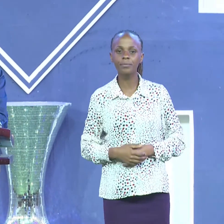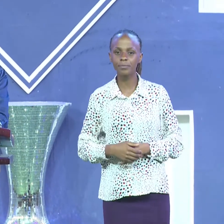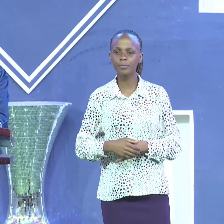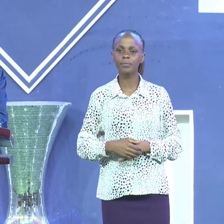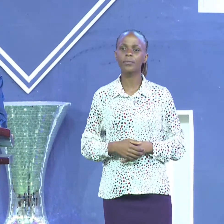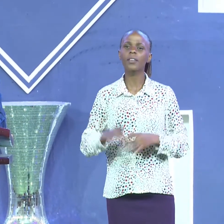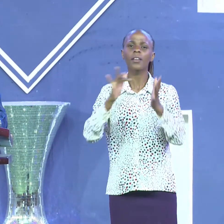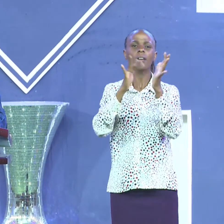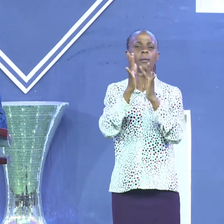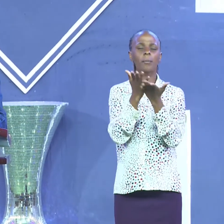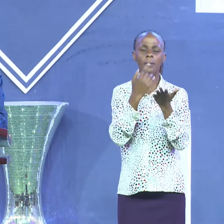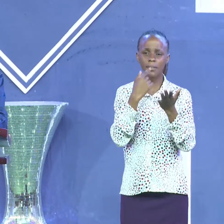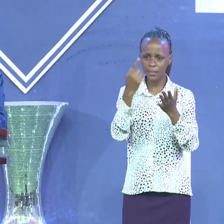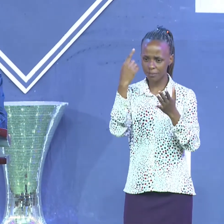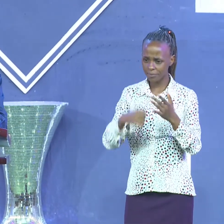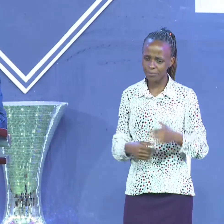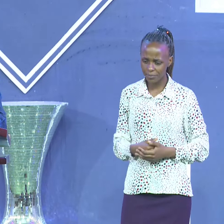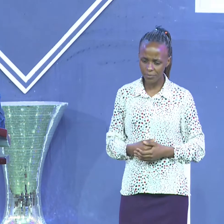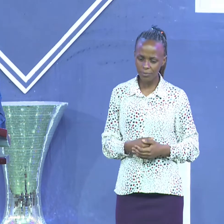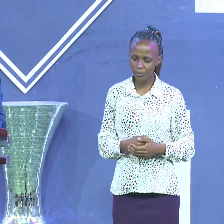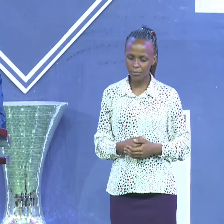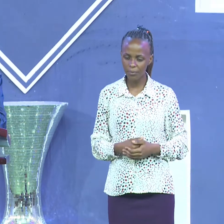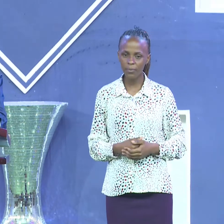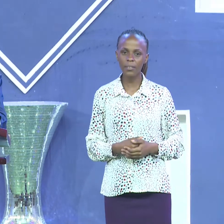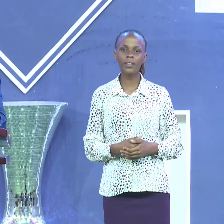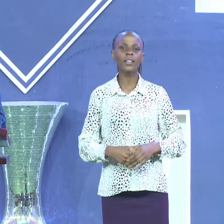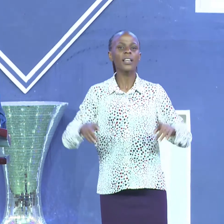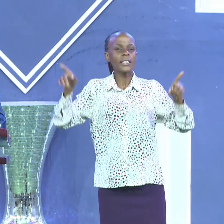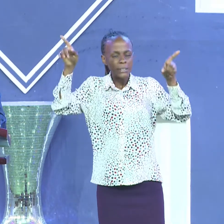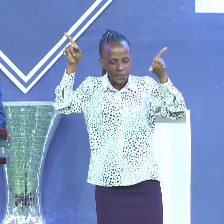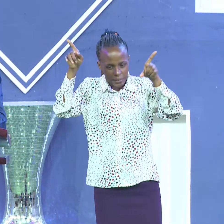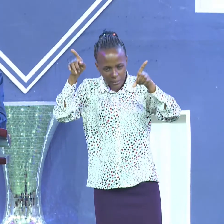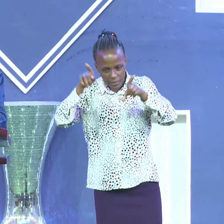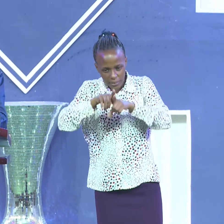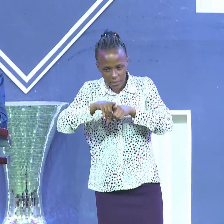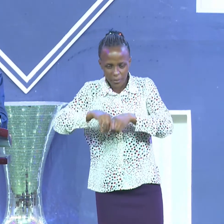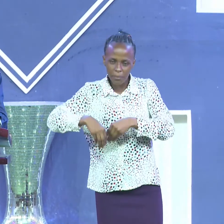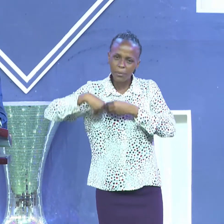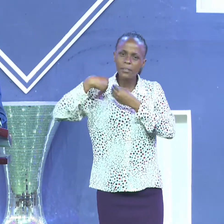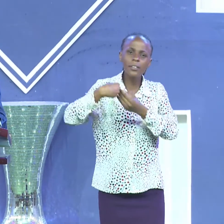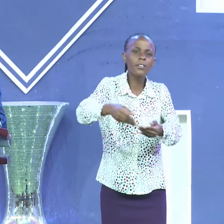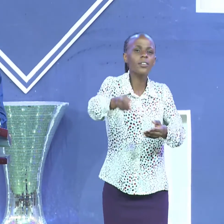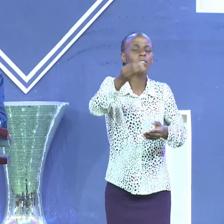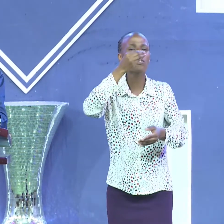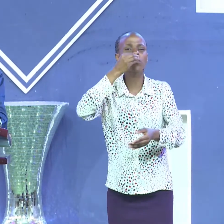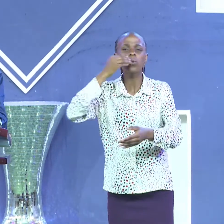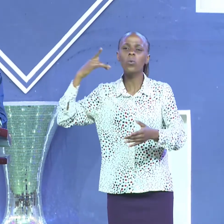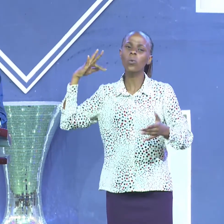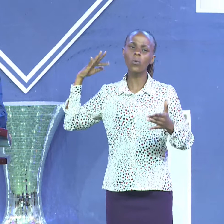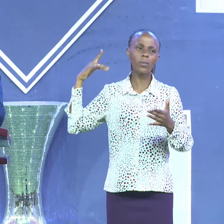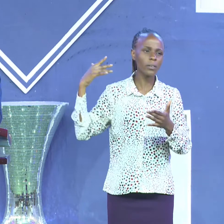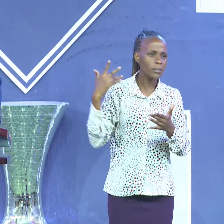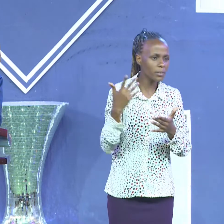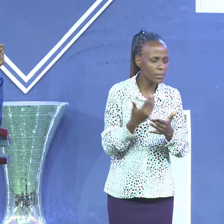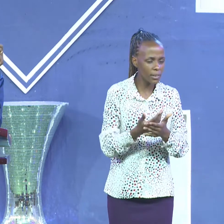verse 30. The Bible says, n'okumulisanga kabaka n'amwa ebya bulijjo